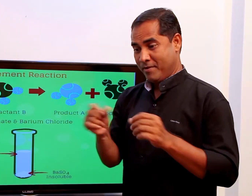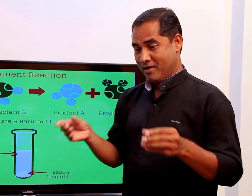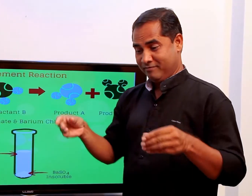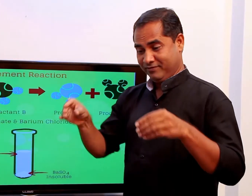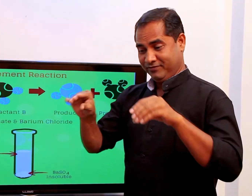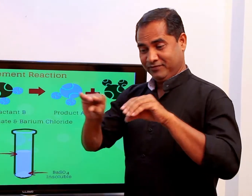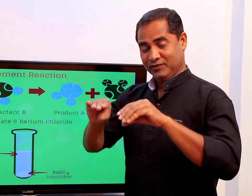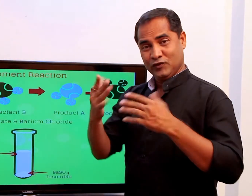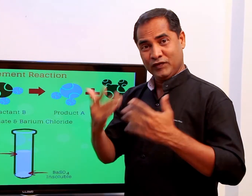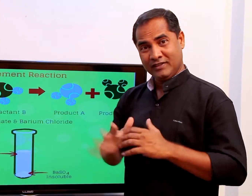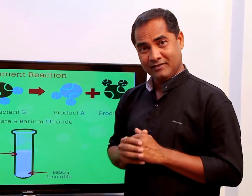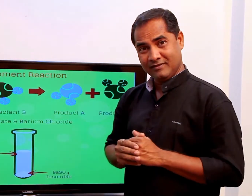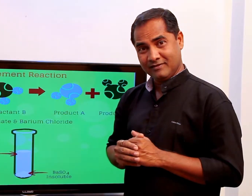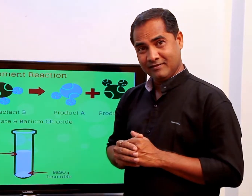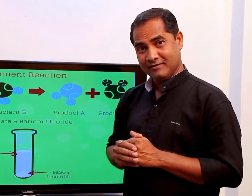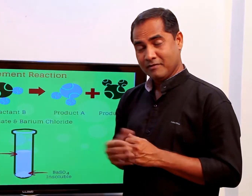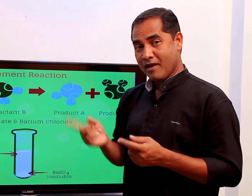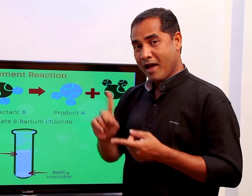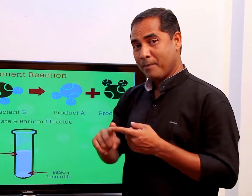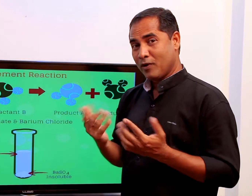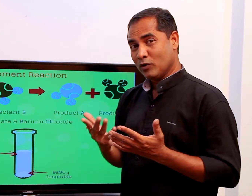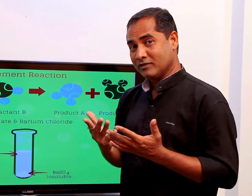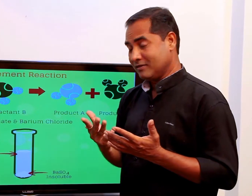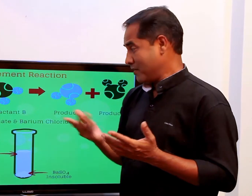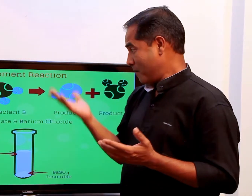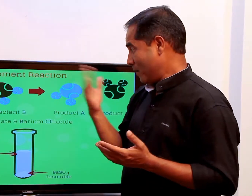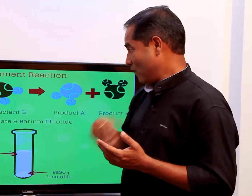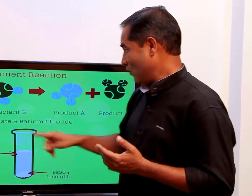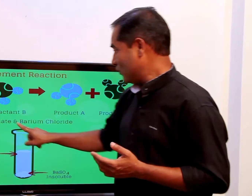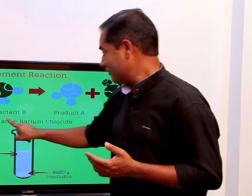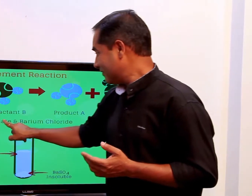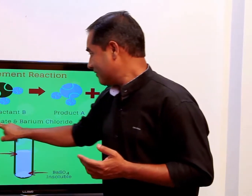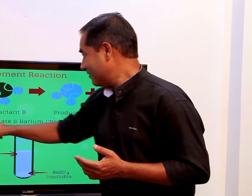So what happens when we mix sodium sulfate and barium chloride?